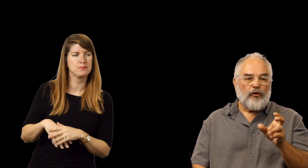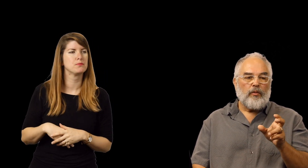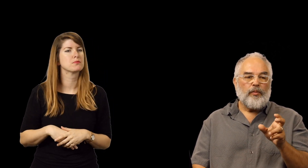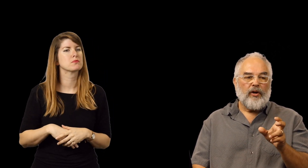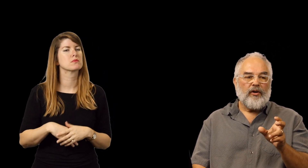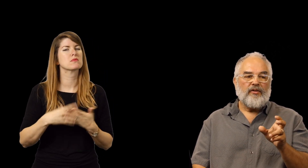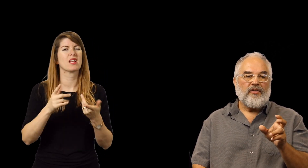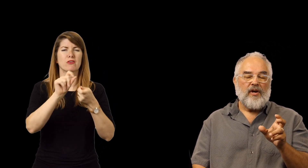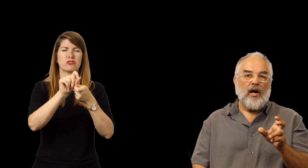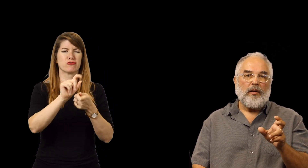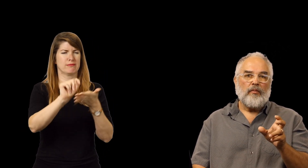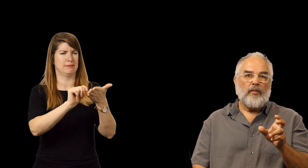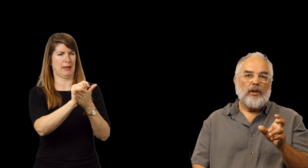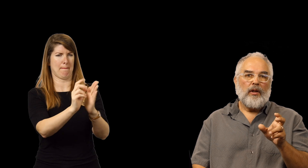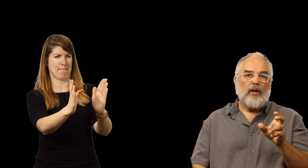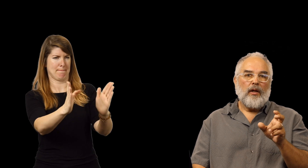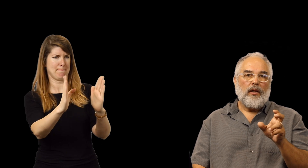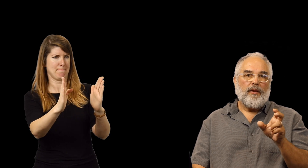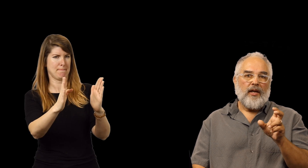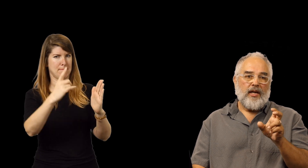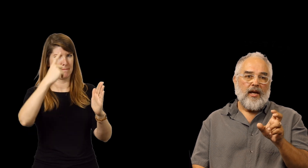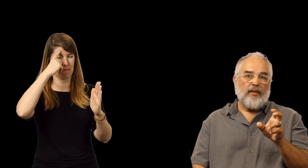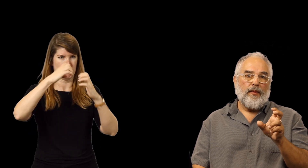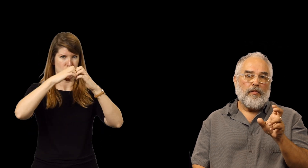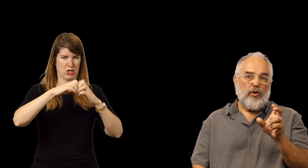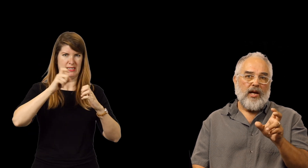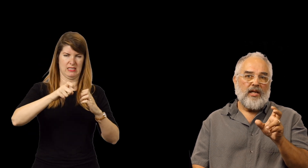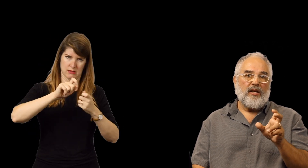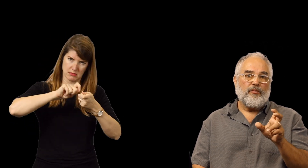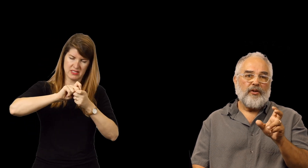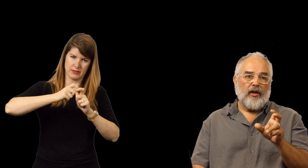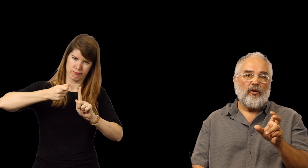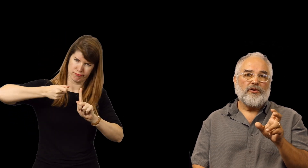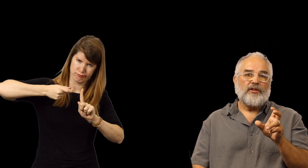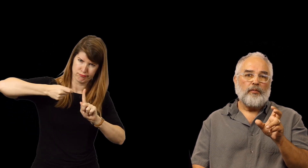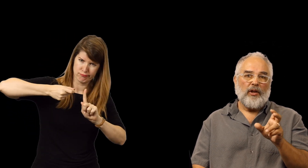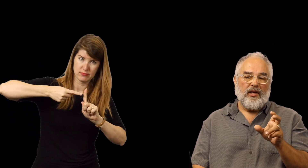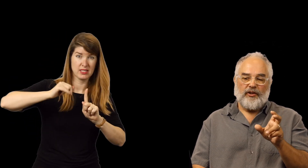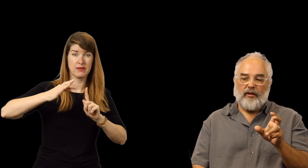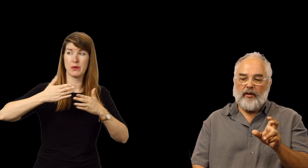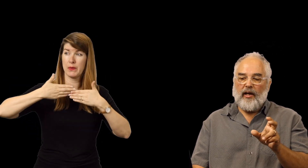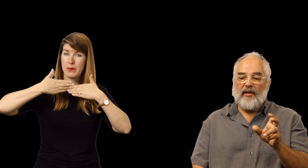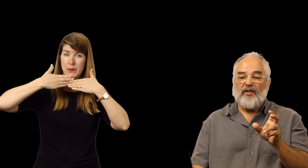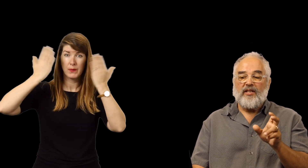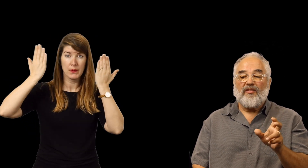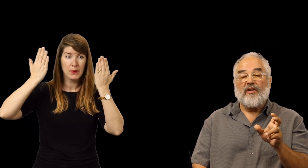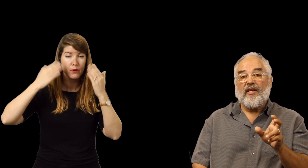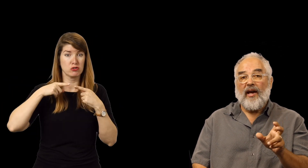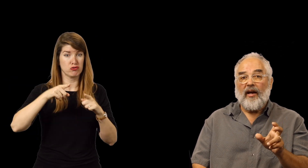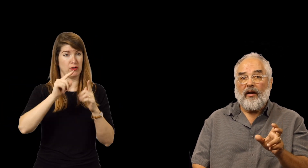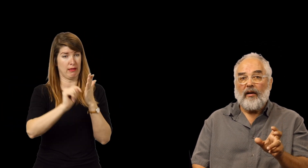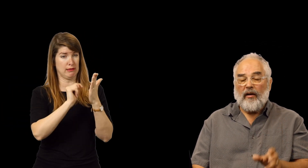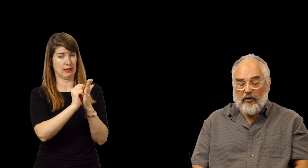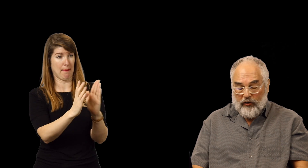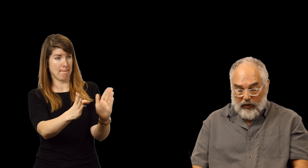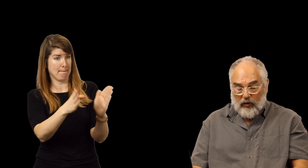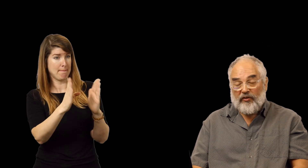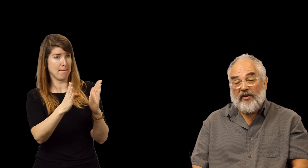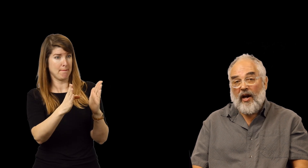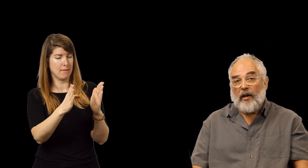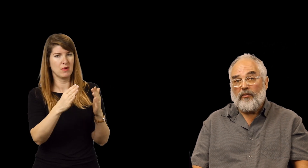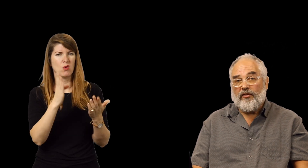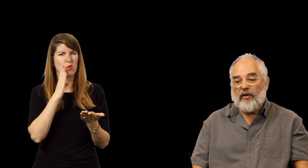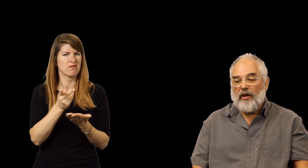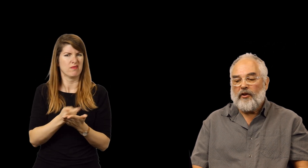are certain periods of time that, again, the brain needs particular stimulation. And if it doesn't get it during